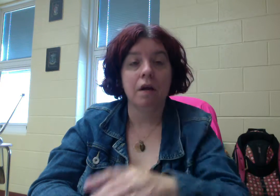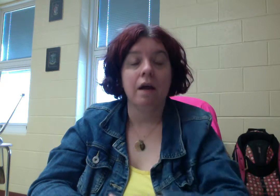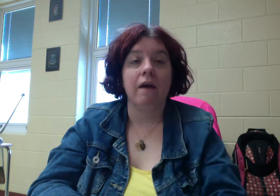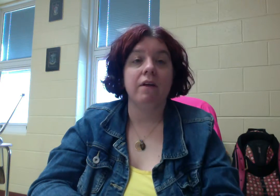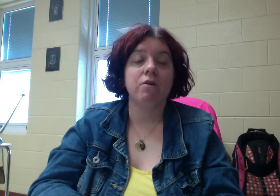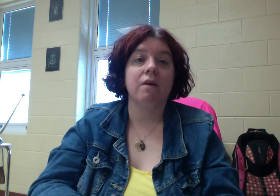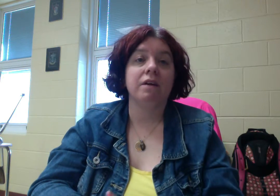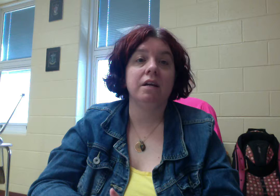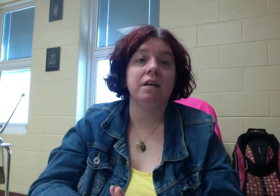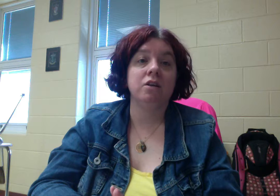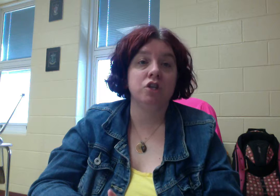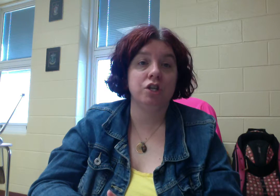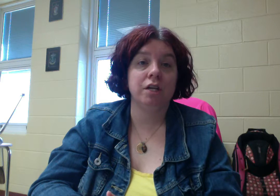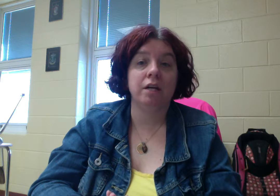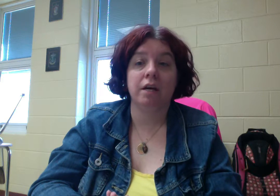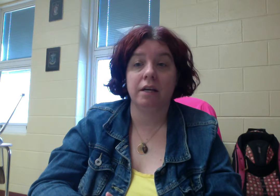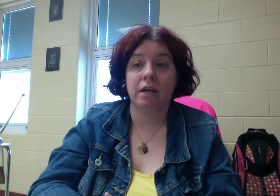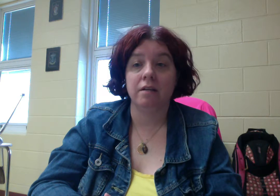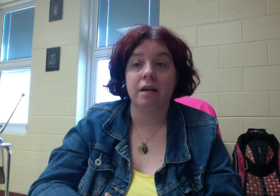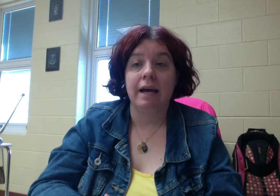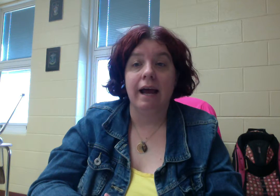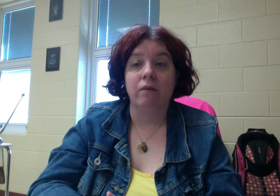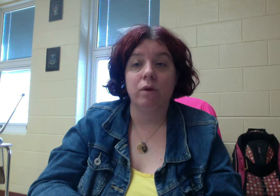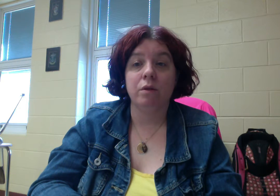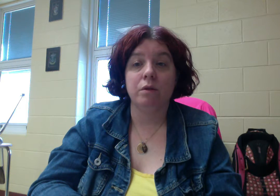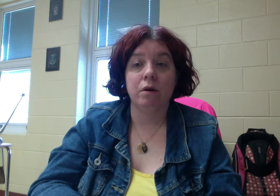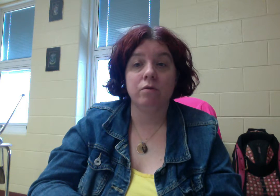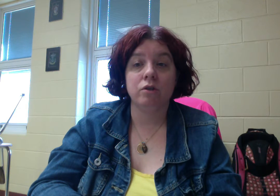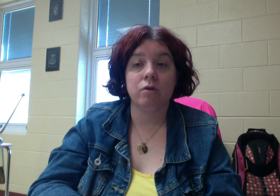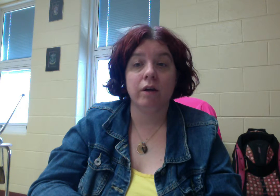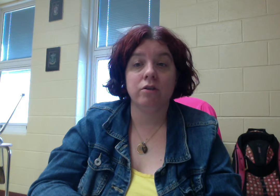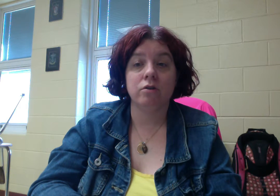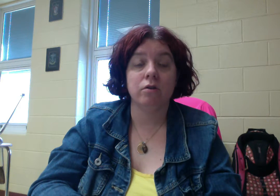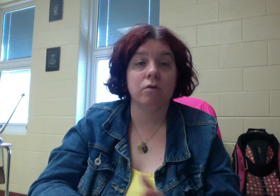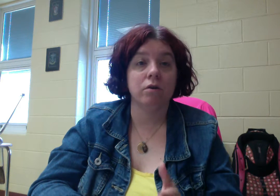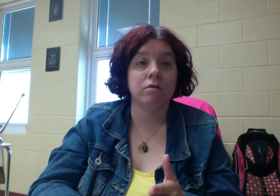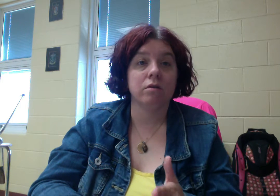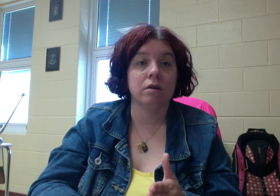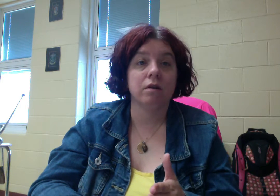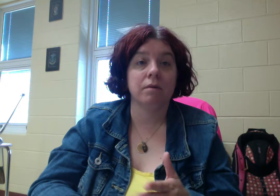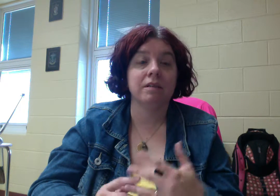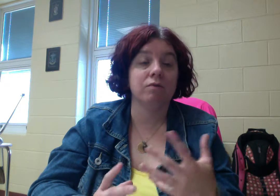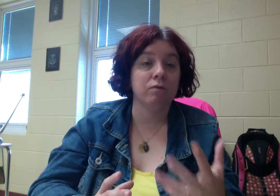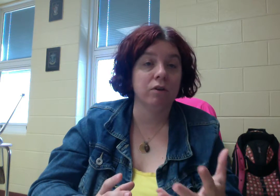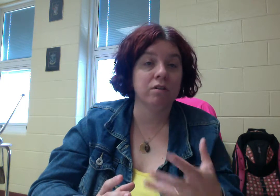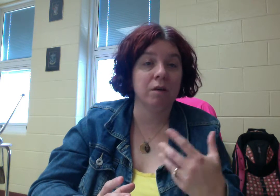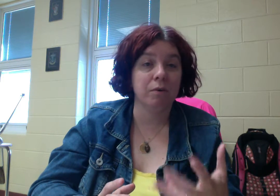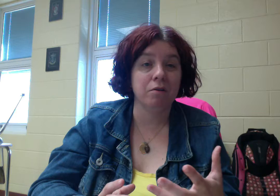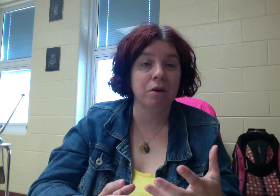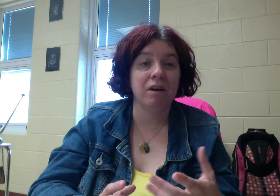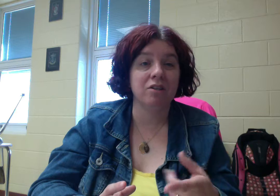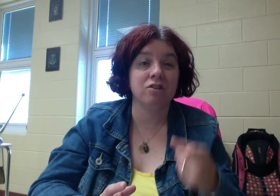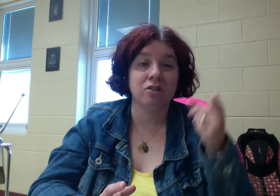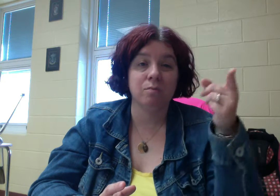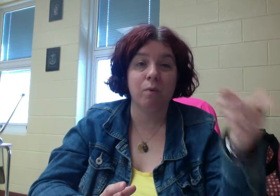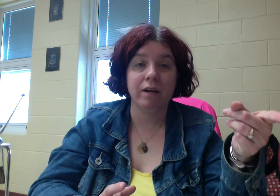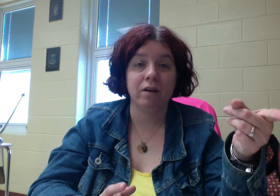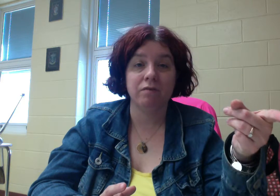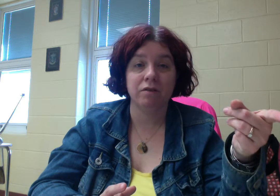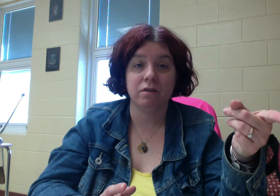And then you have he, she, and it. And with those, you're going to, because if you've looked it up or you know, it is just pointing off to the